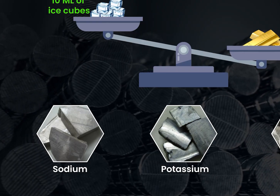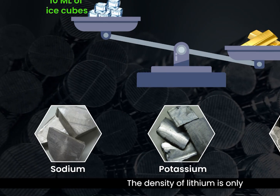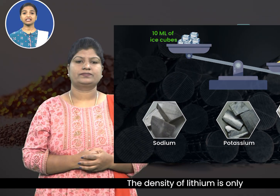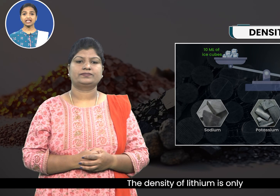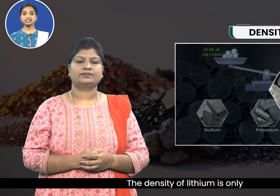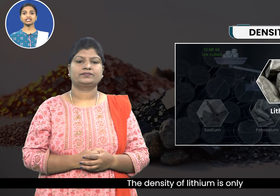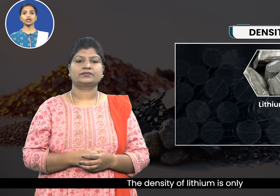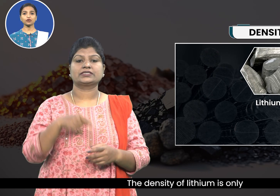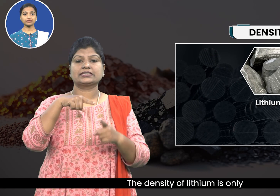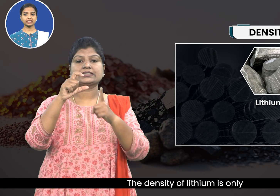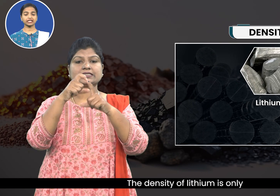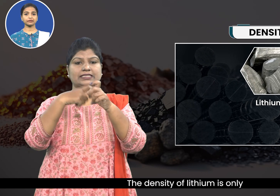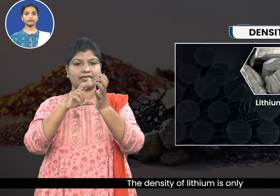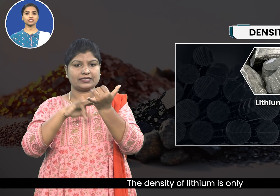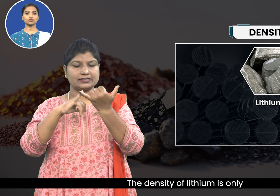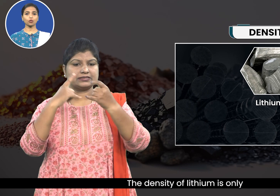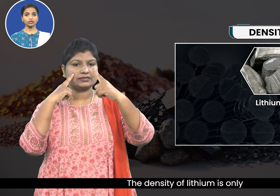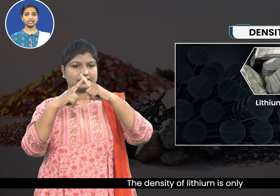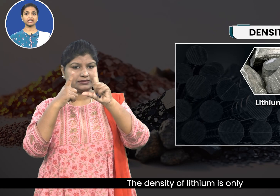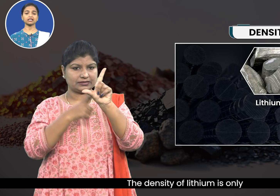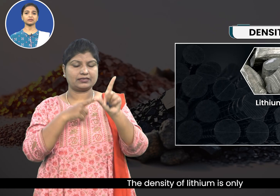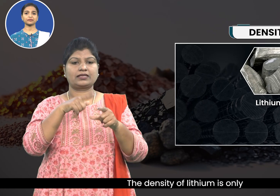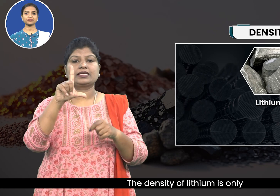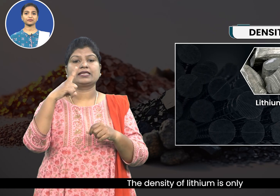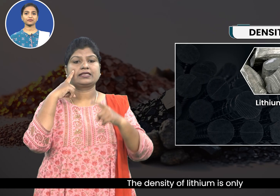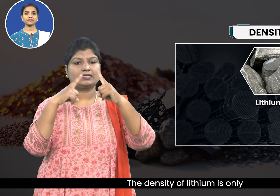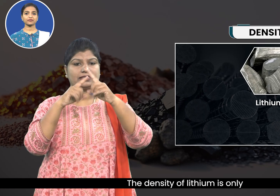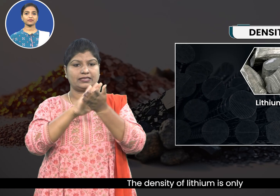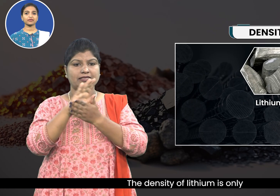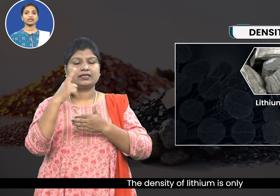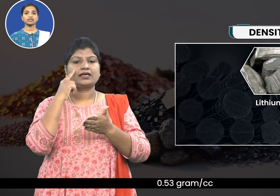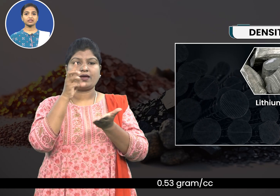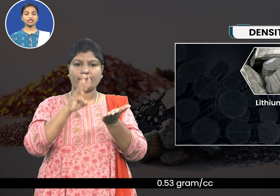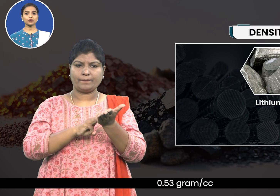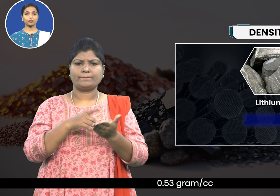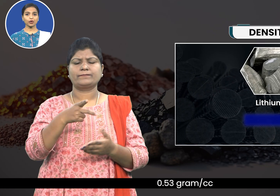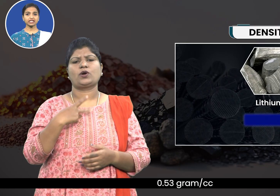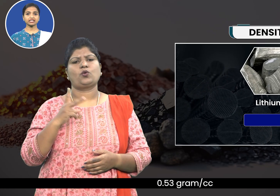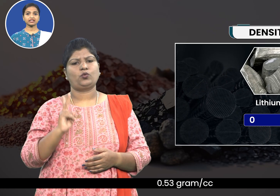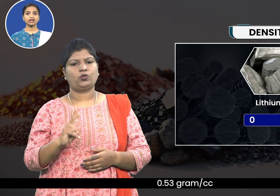The density of lithium is only